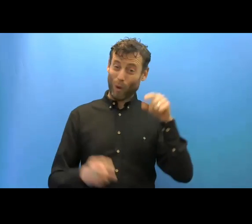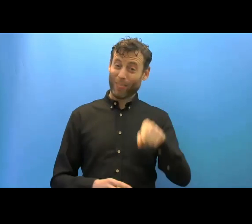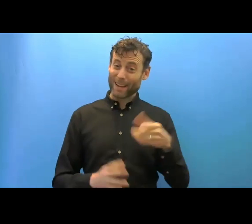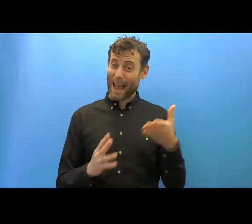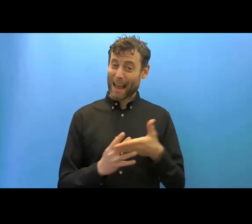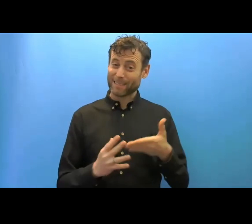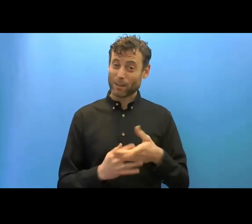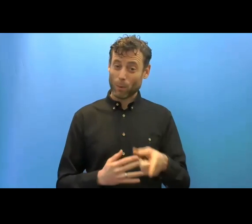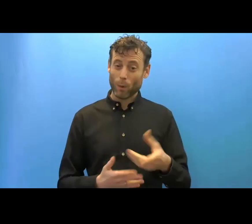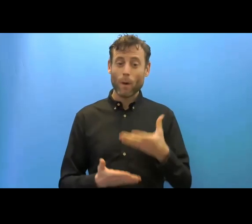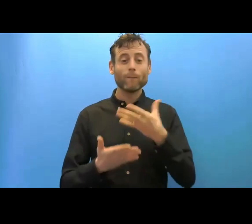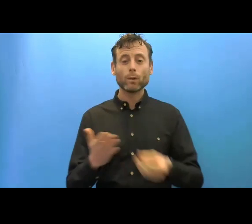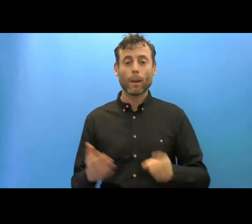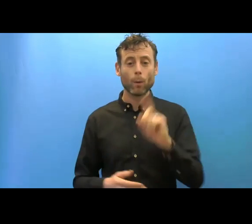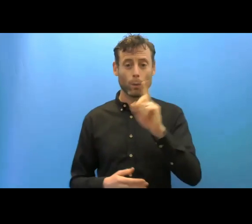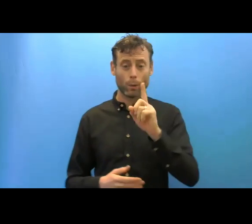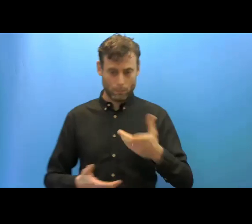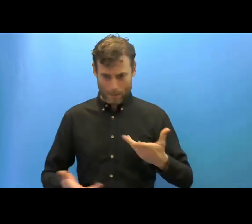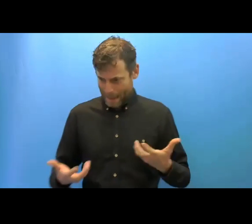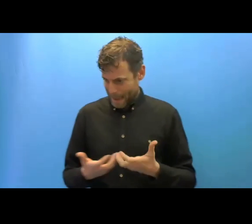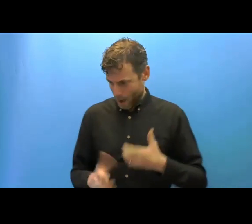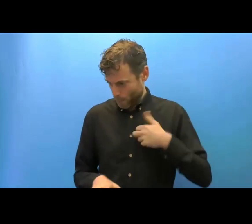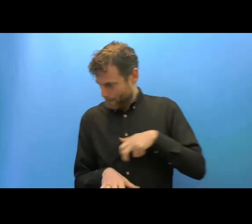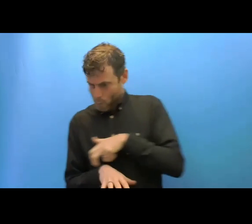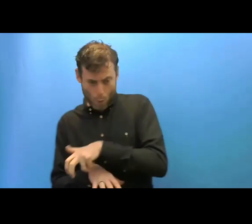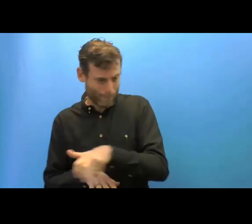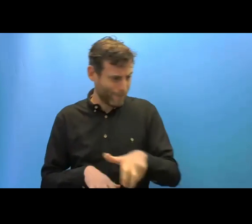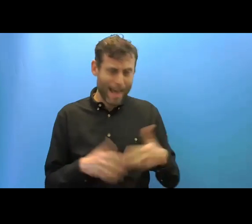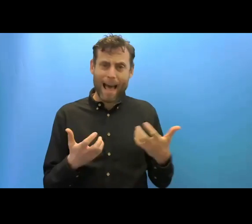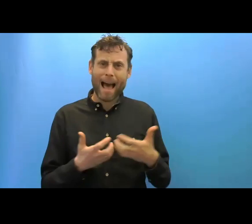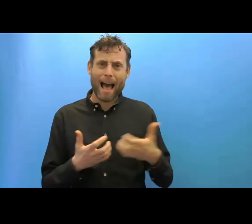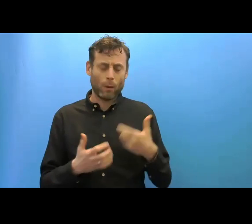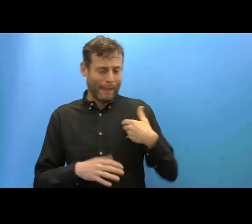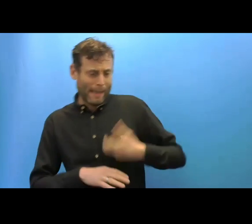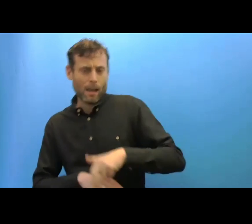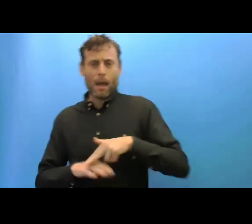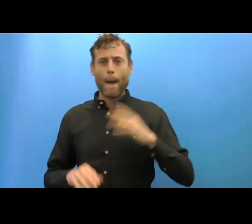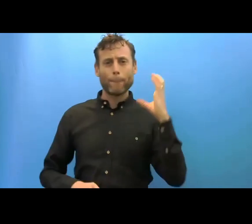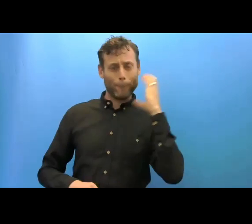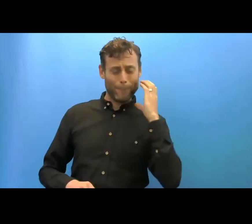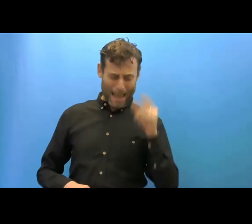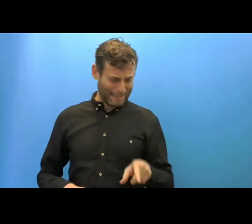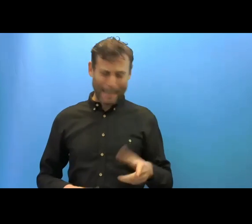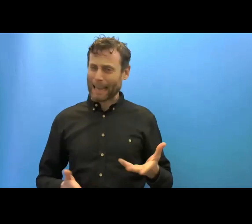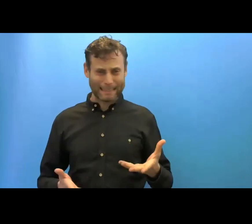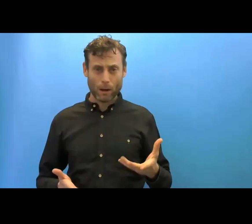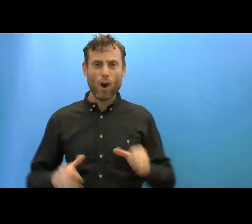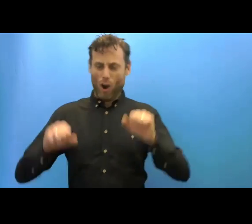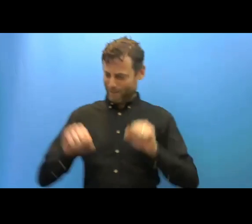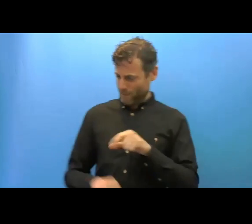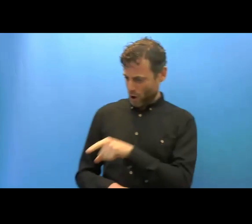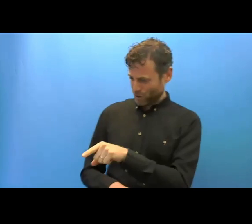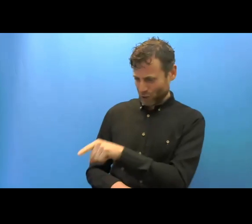such as inadequate space to move around the room, inadequate bed, furniture which was designed clearly not